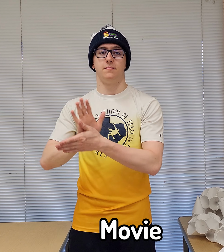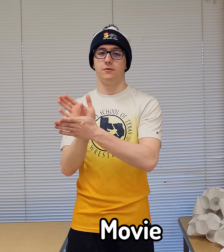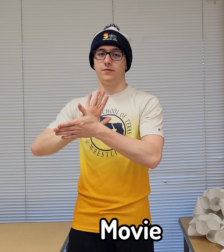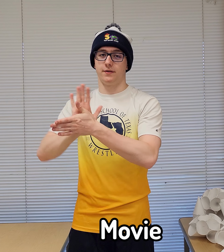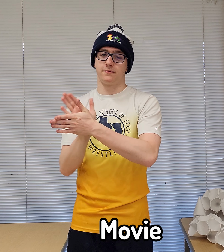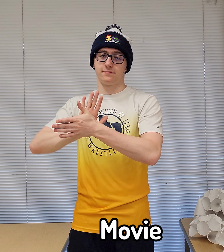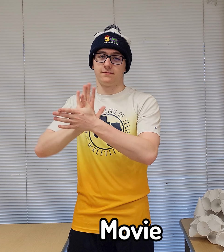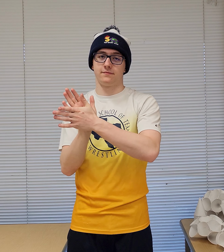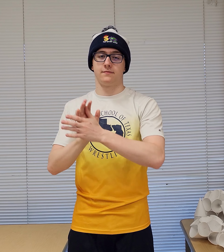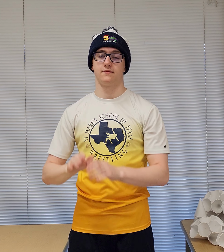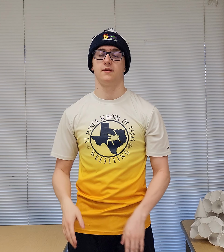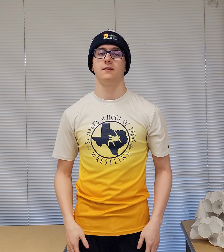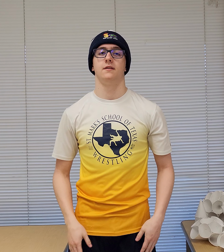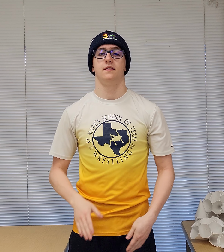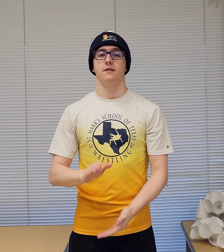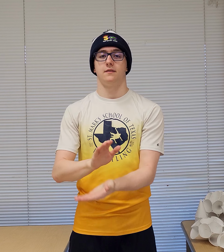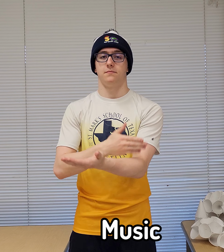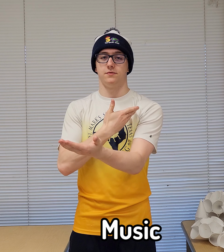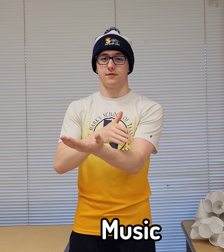Movie. Music.